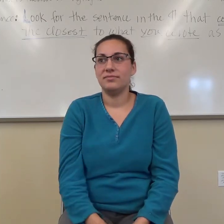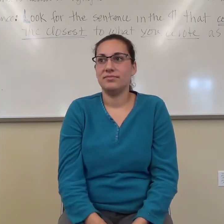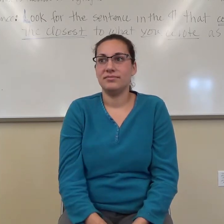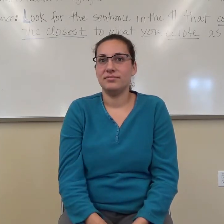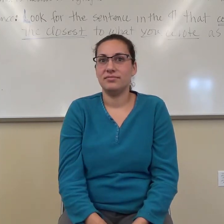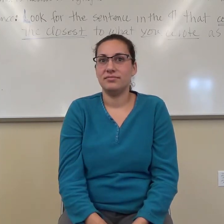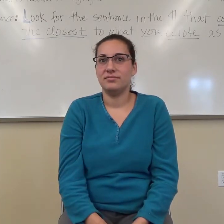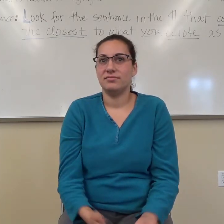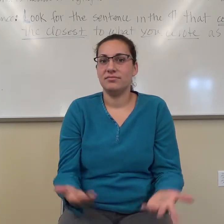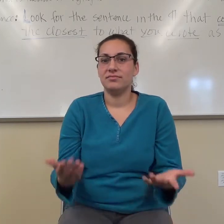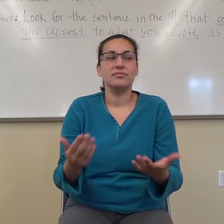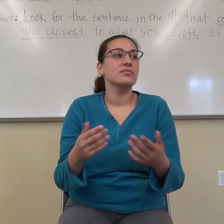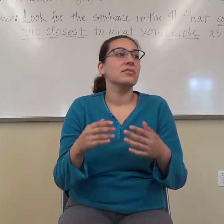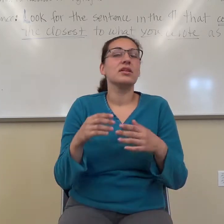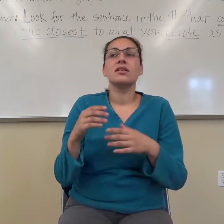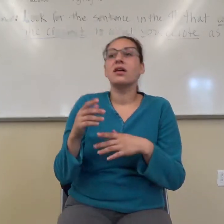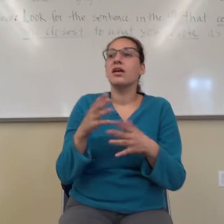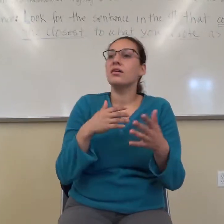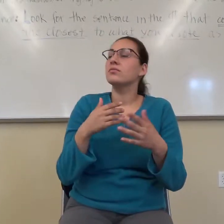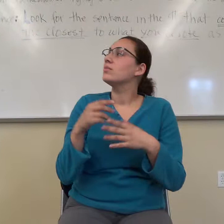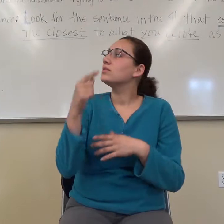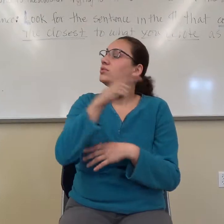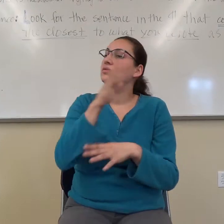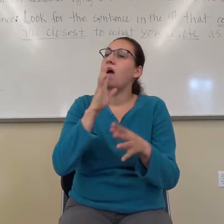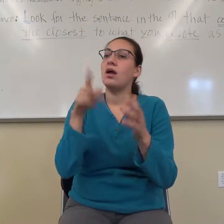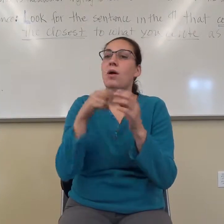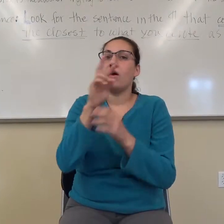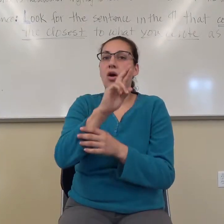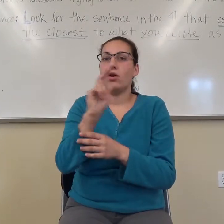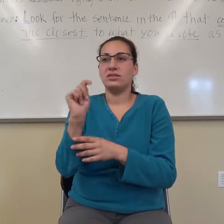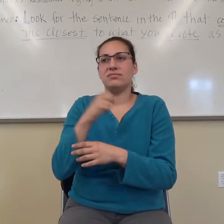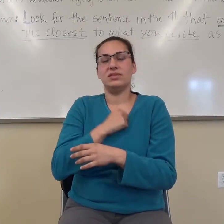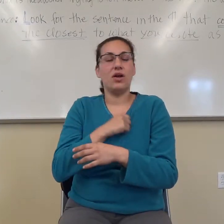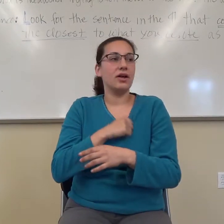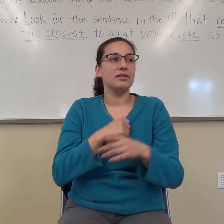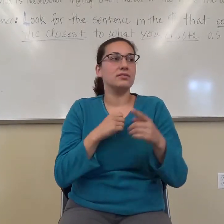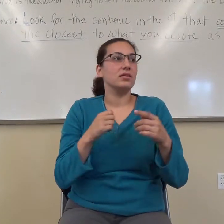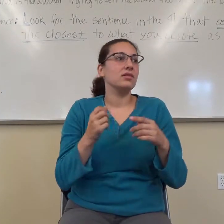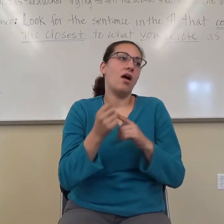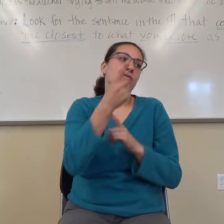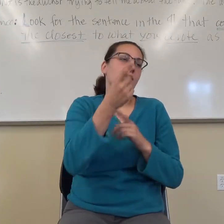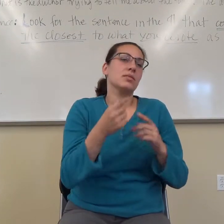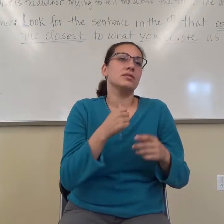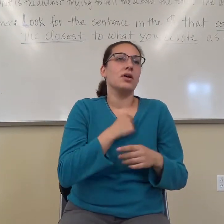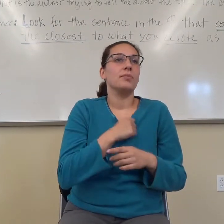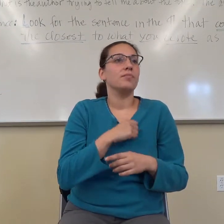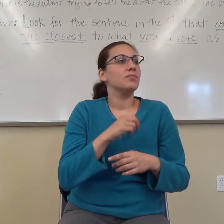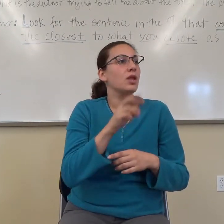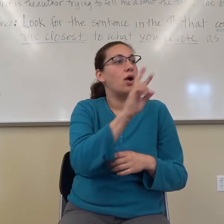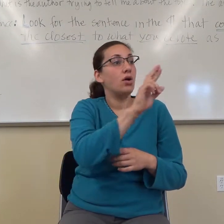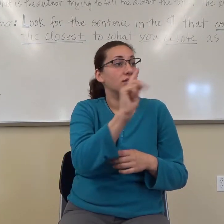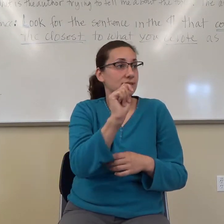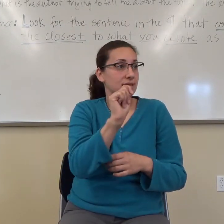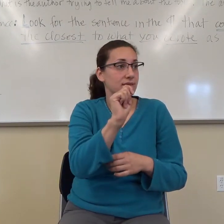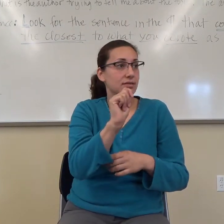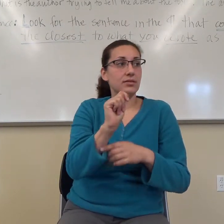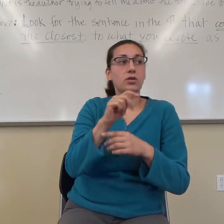paragraph around? Maybe not. So you want to think about that carefully. And then here I'm looking for anything that